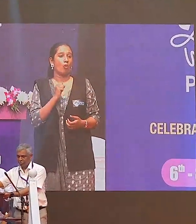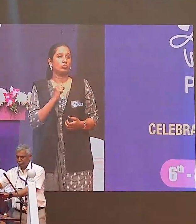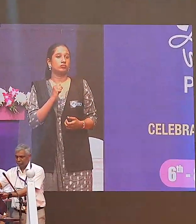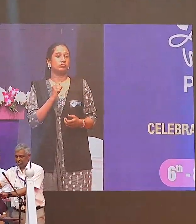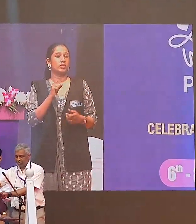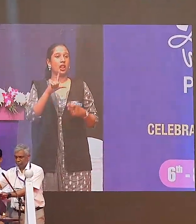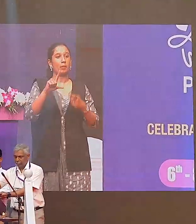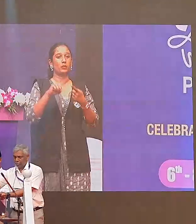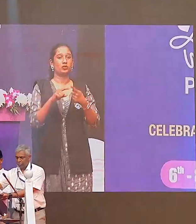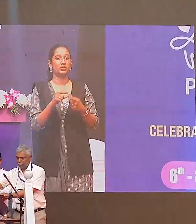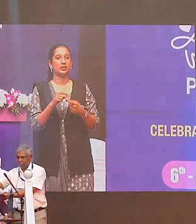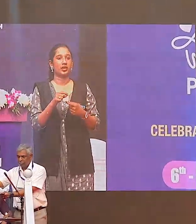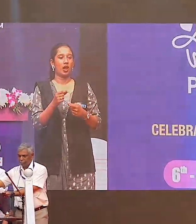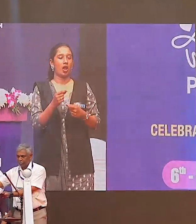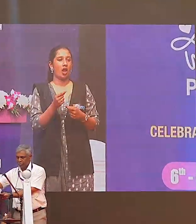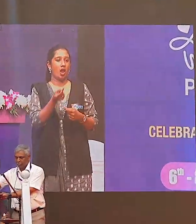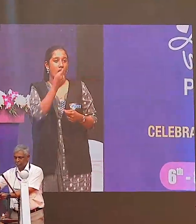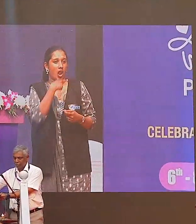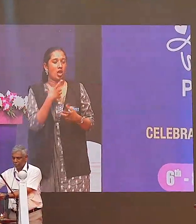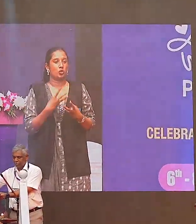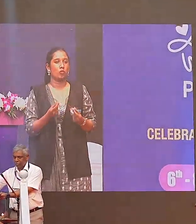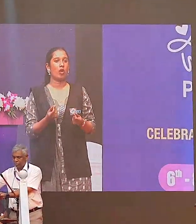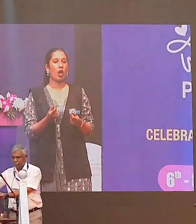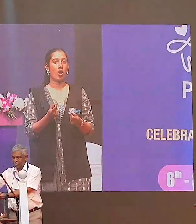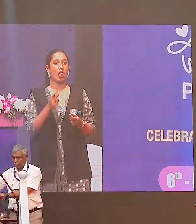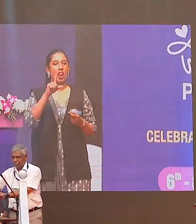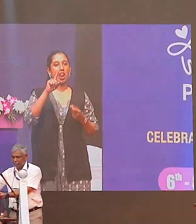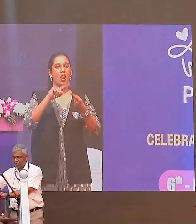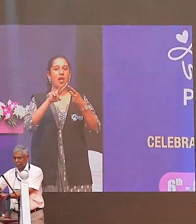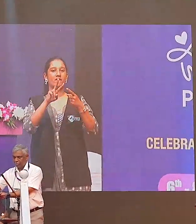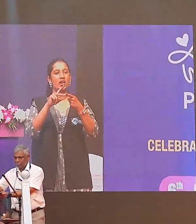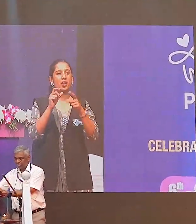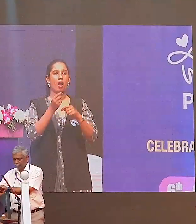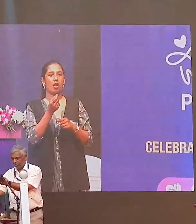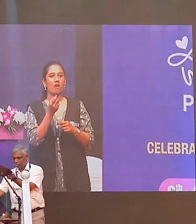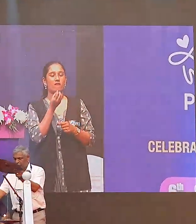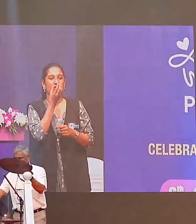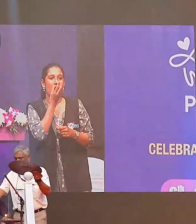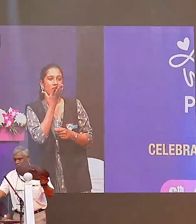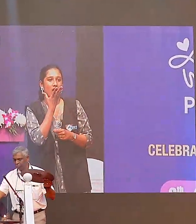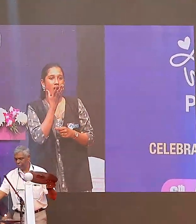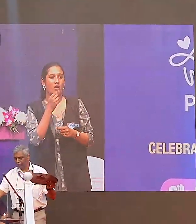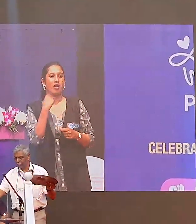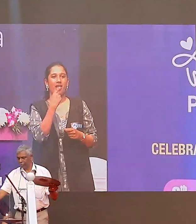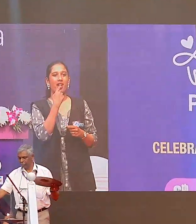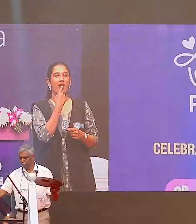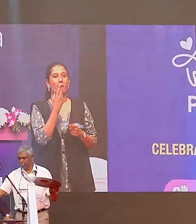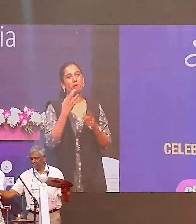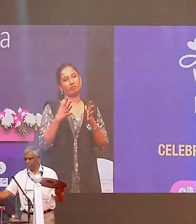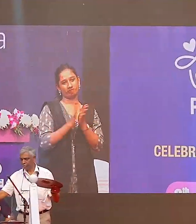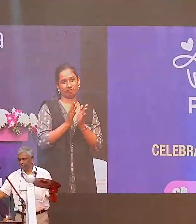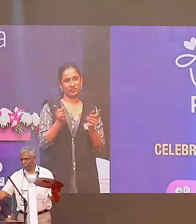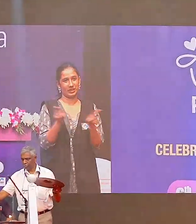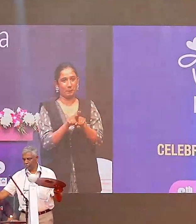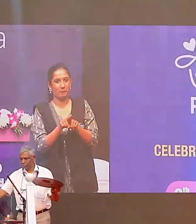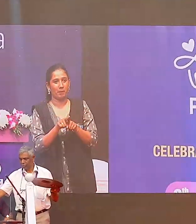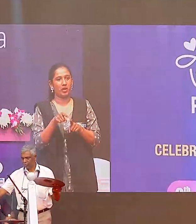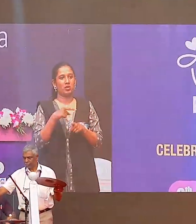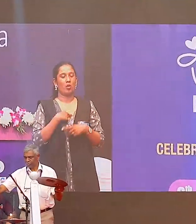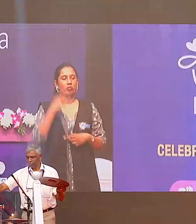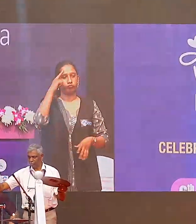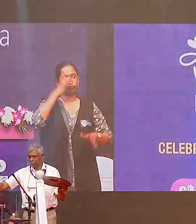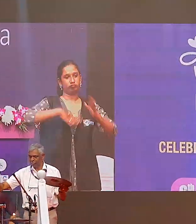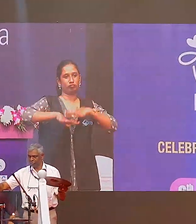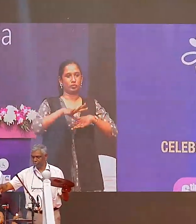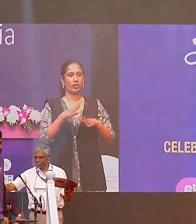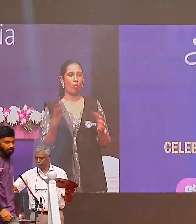the lavender flower, which was purple in color. And today we sit here with the purple, which is the blend of